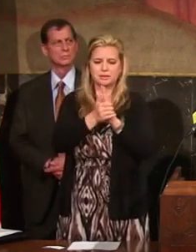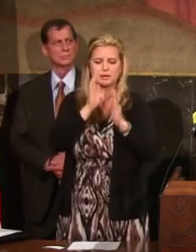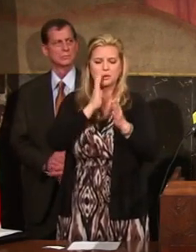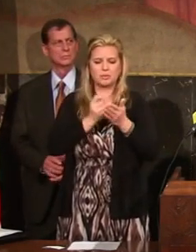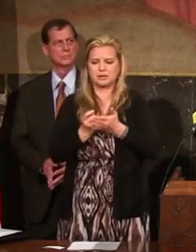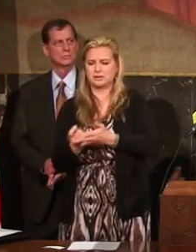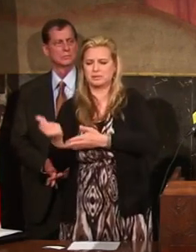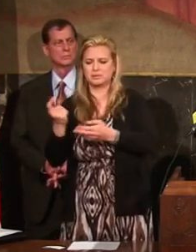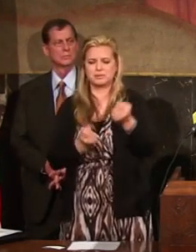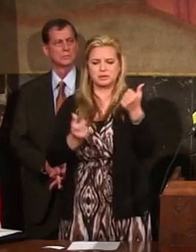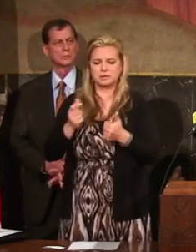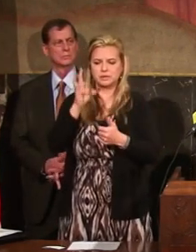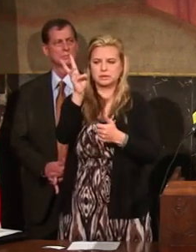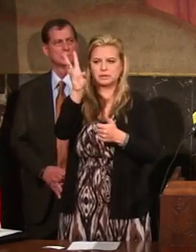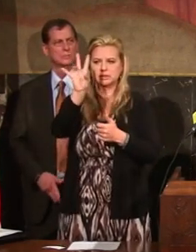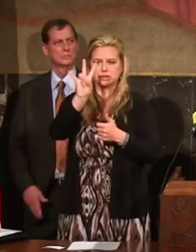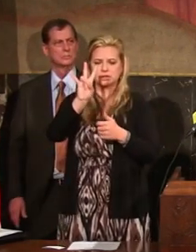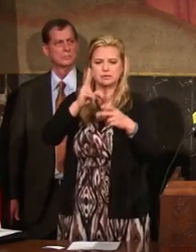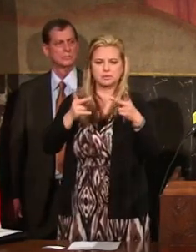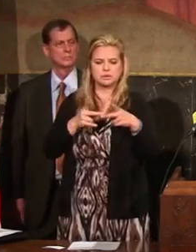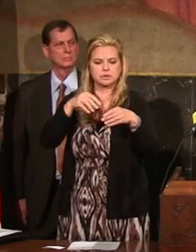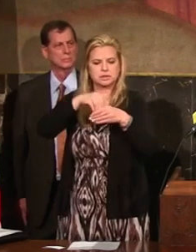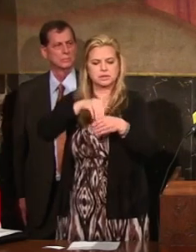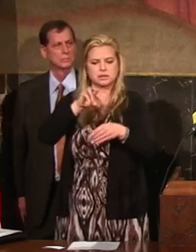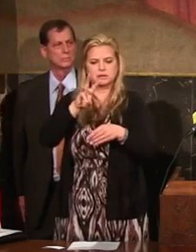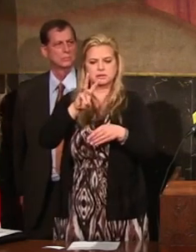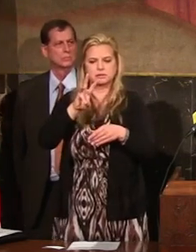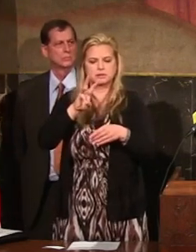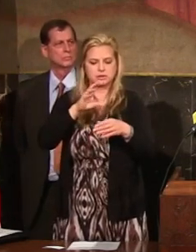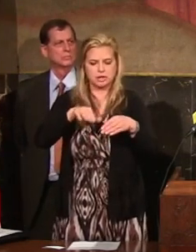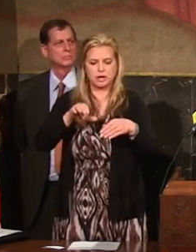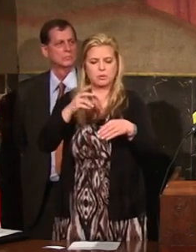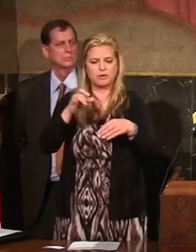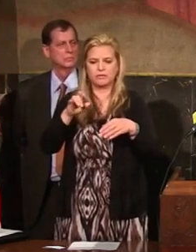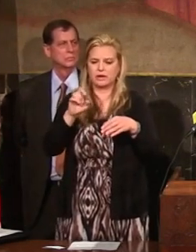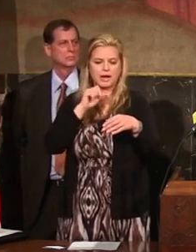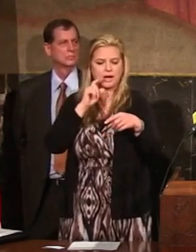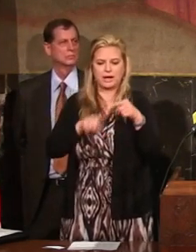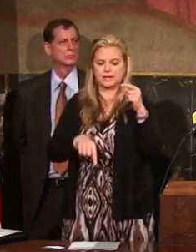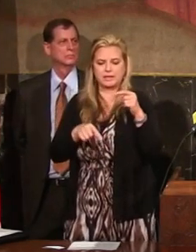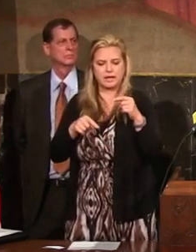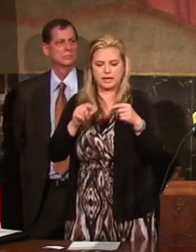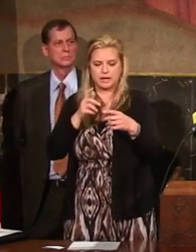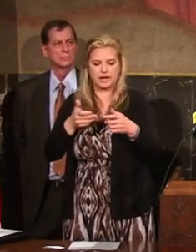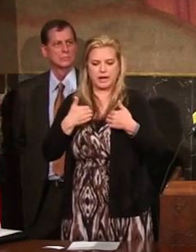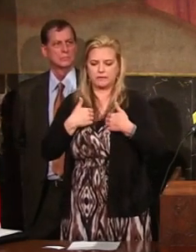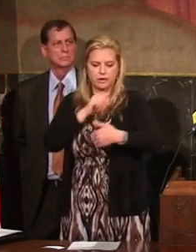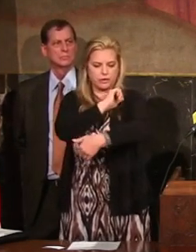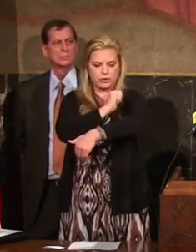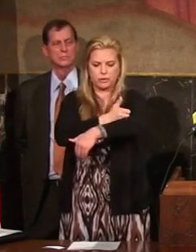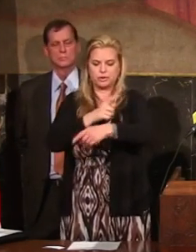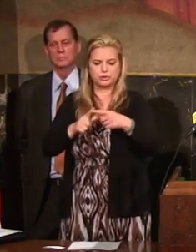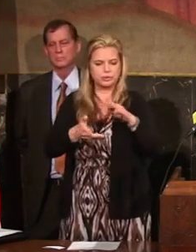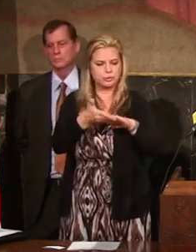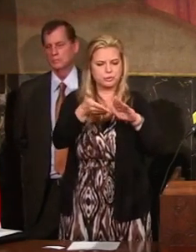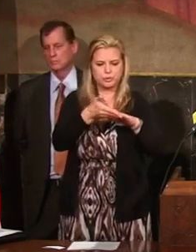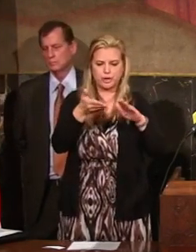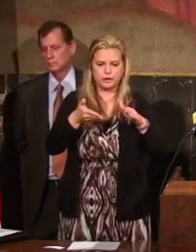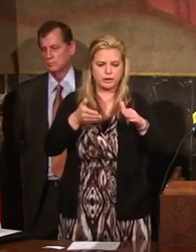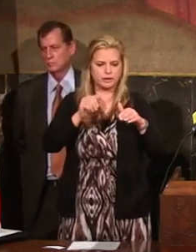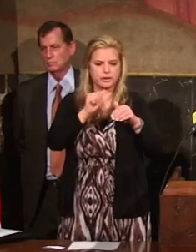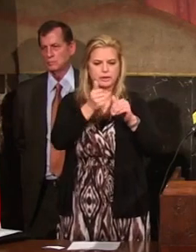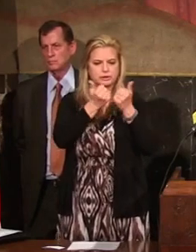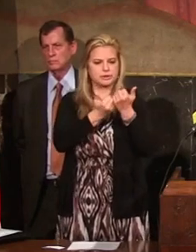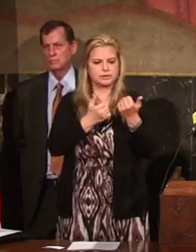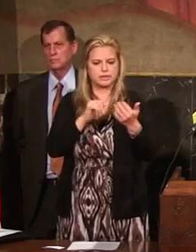67 positions in child welfare. It doesn't even give me the authority to run the agency to follow the priorities